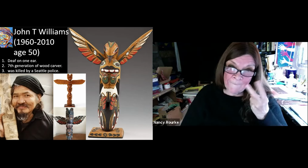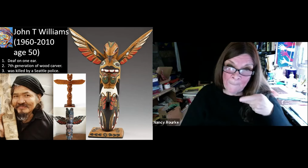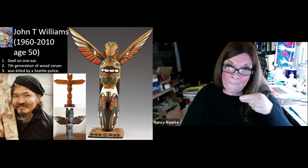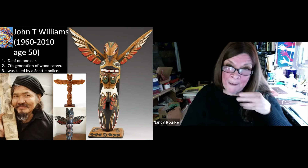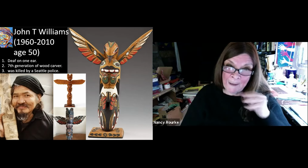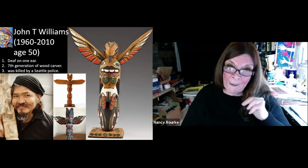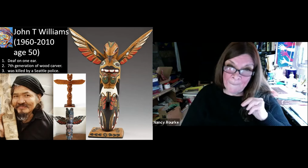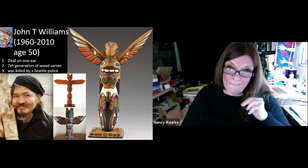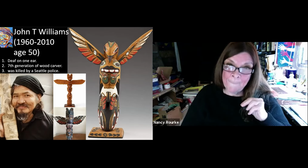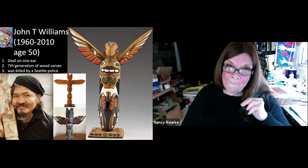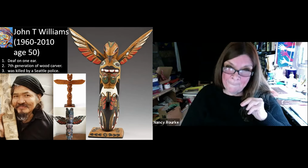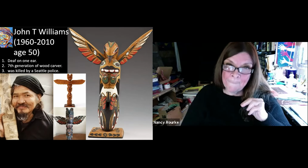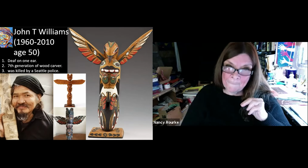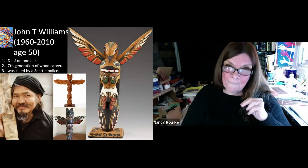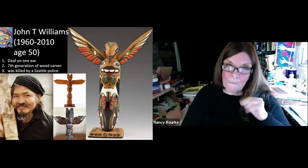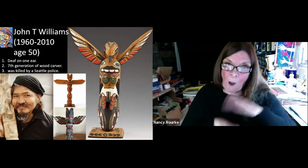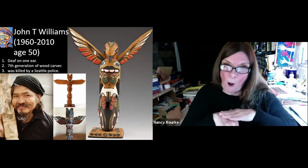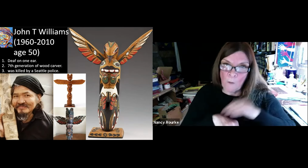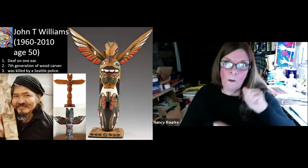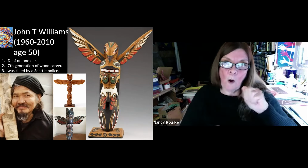At 4.12 p.m.